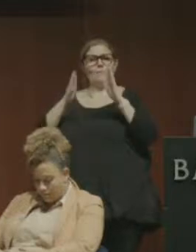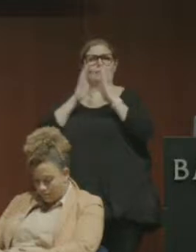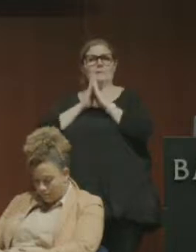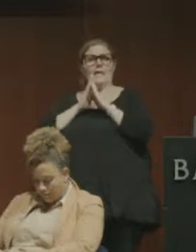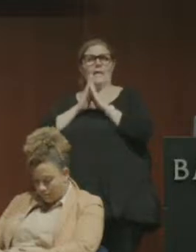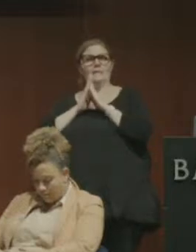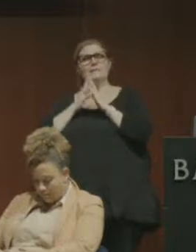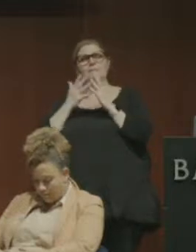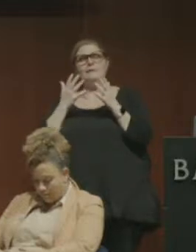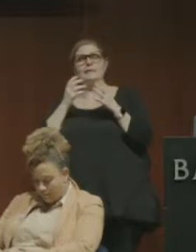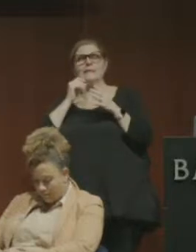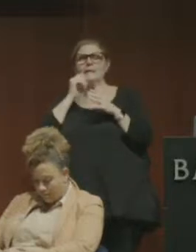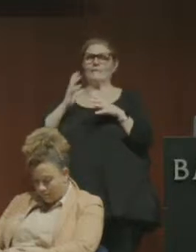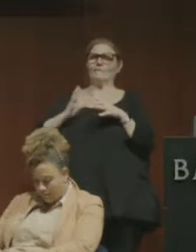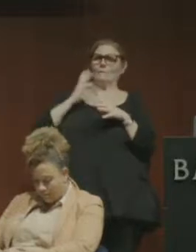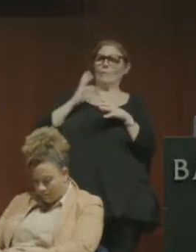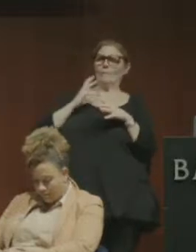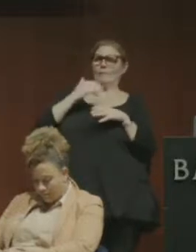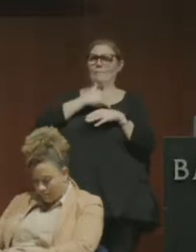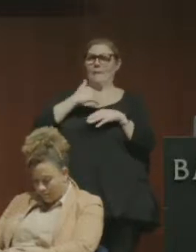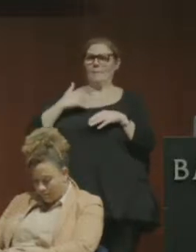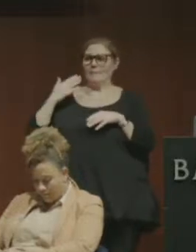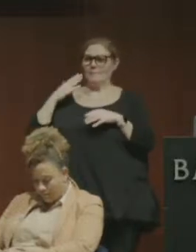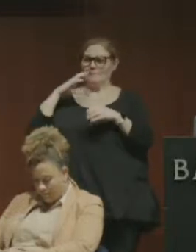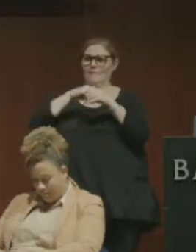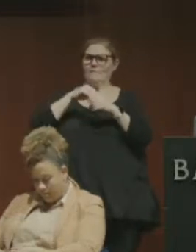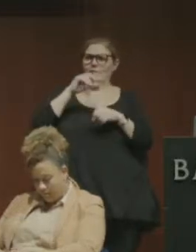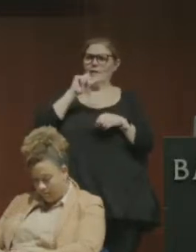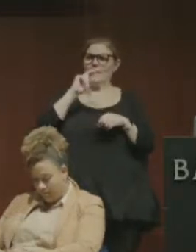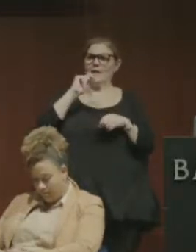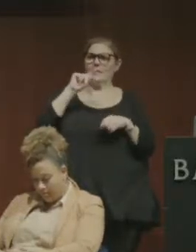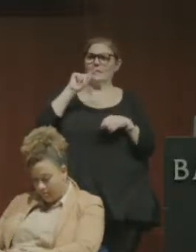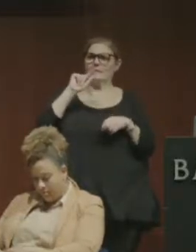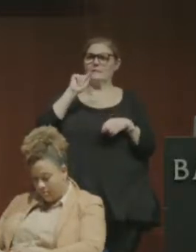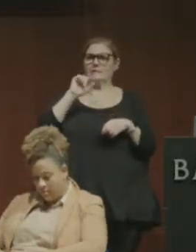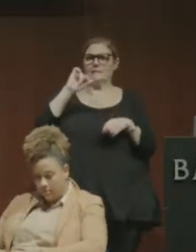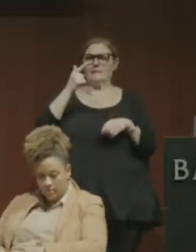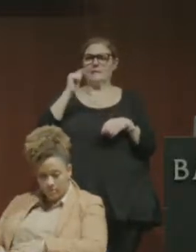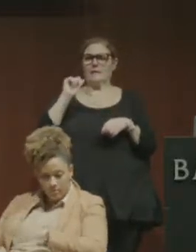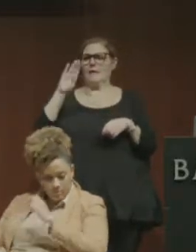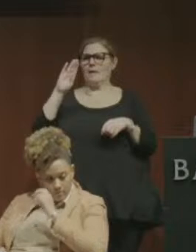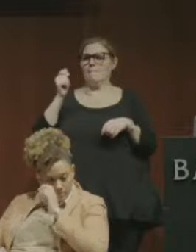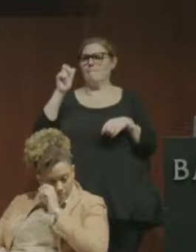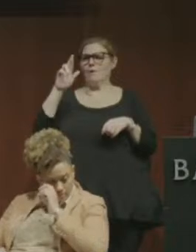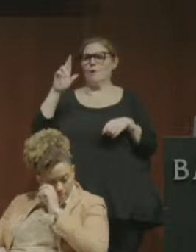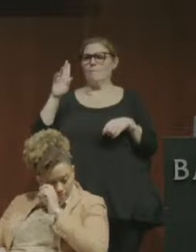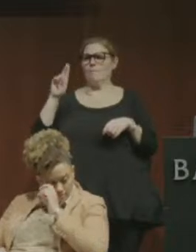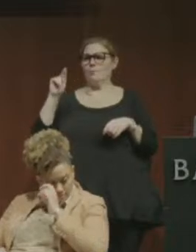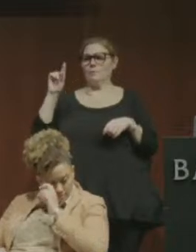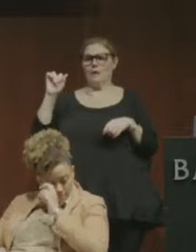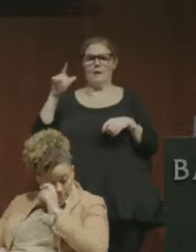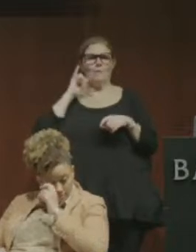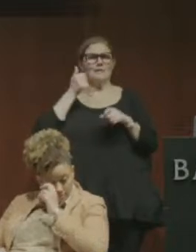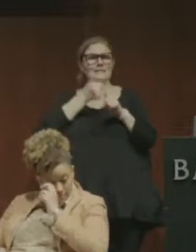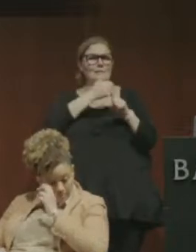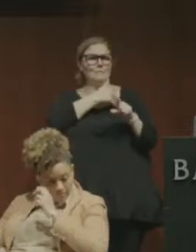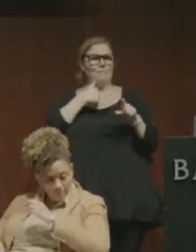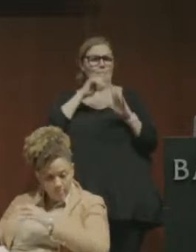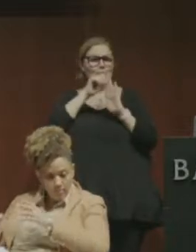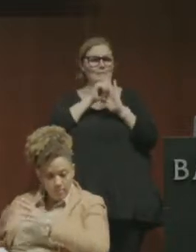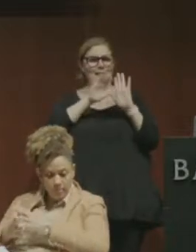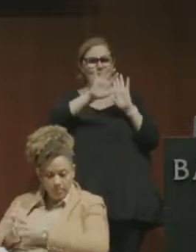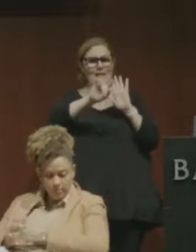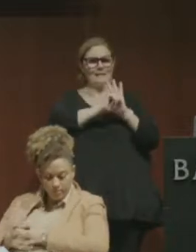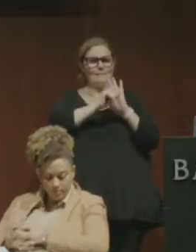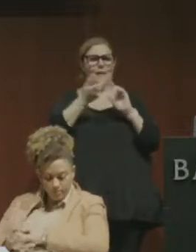a somewhat informal member of the Antigua and Barbuda Reparations Commission because each member state of CARICOM at that point